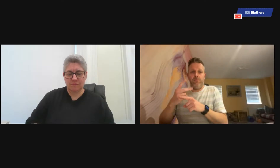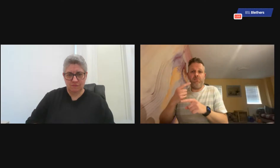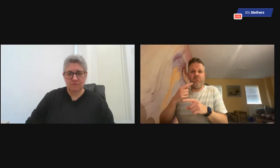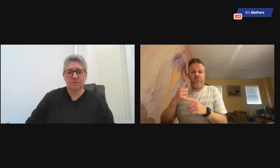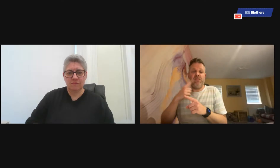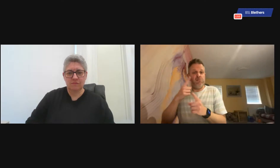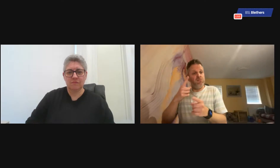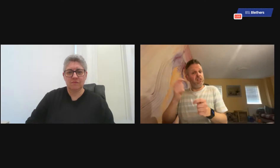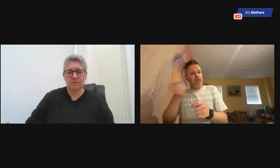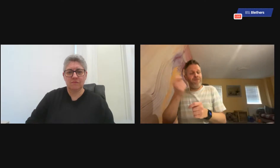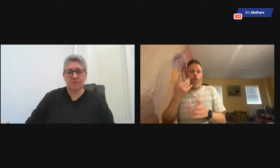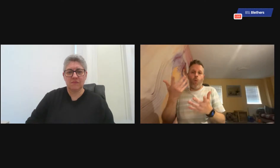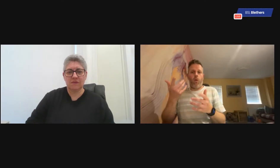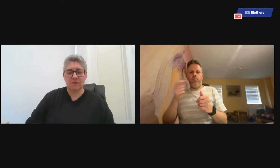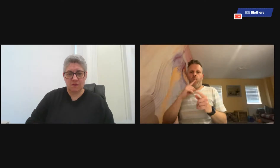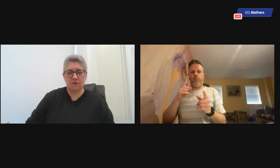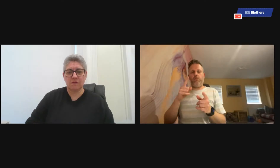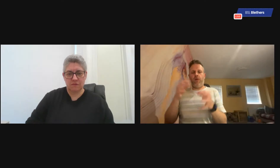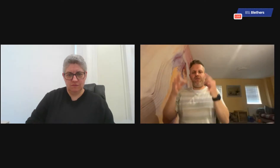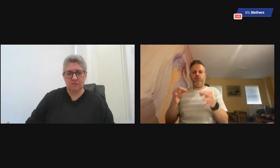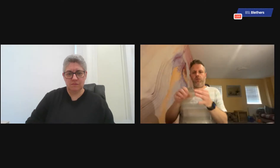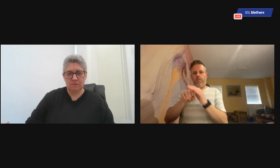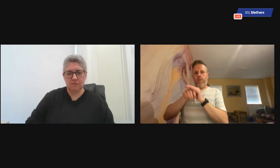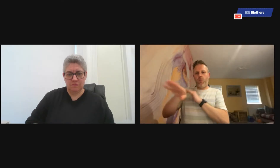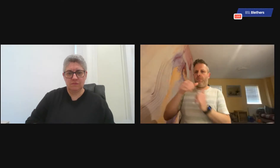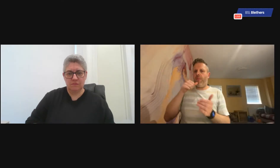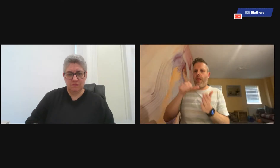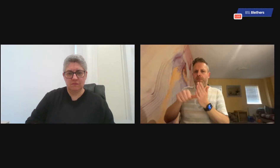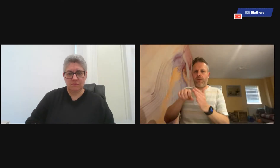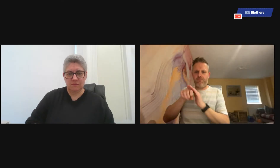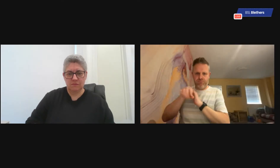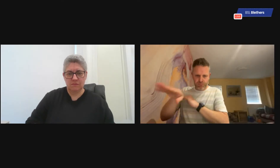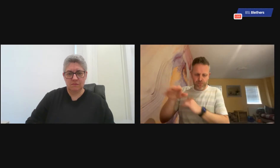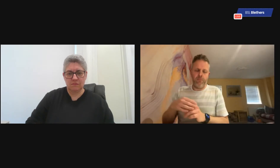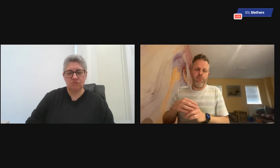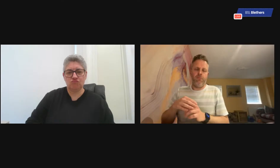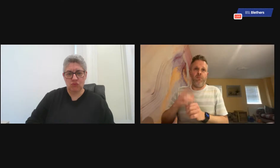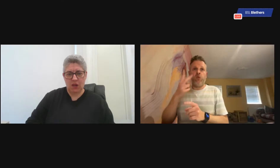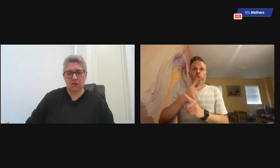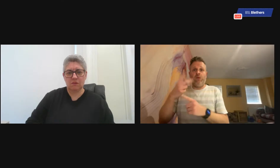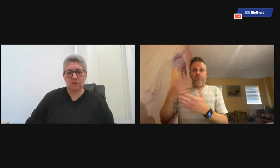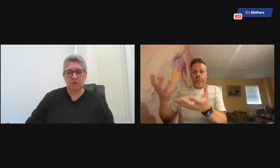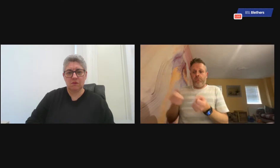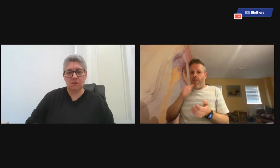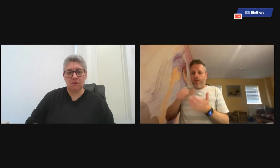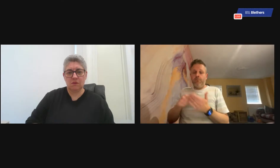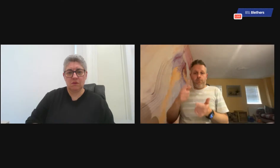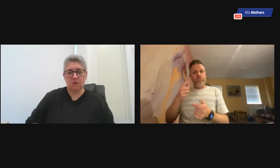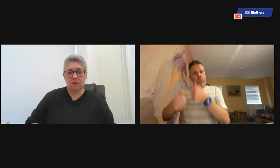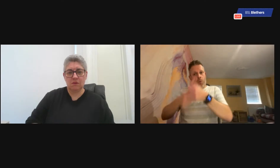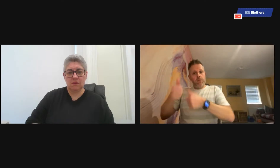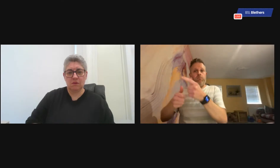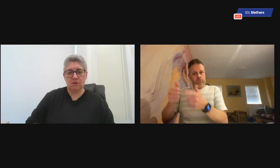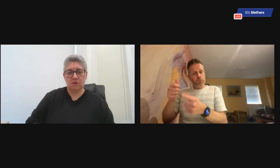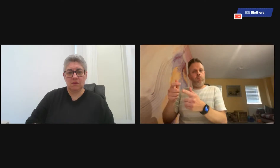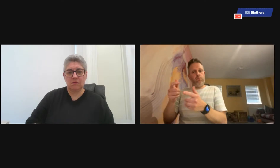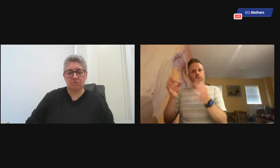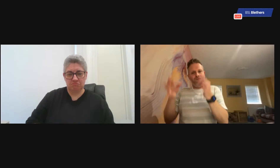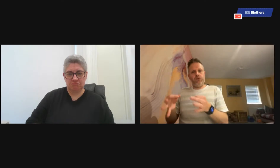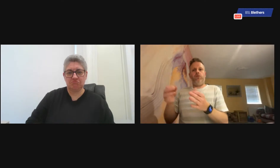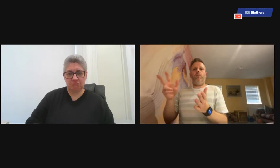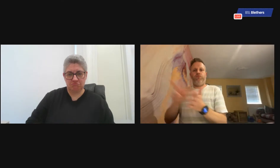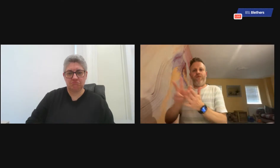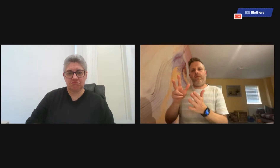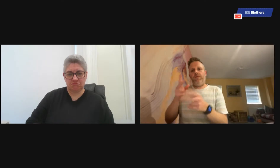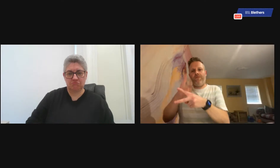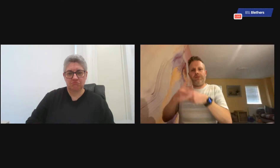I think probably 2 weeks later, I got the information. I got a letter to say that I'd been successful.